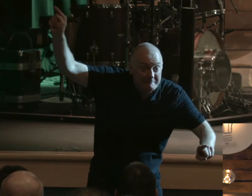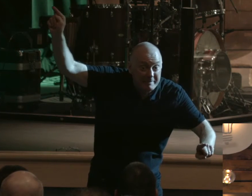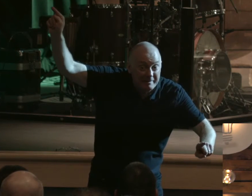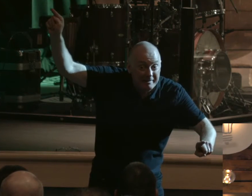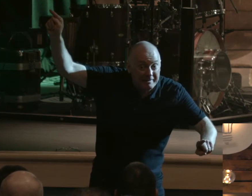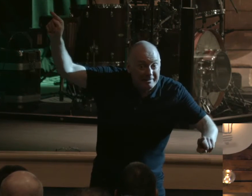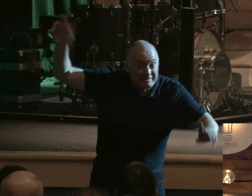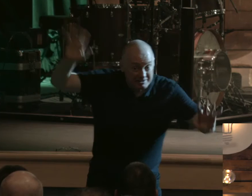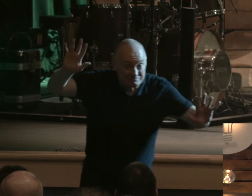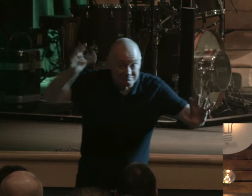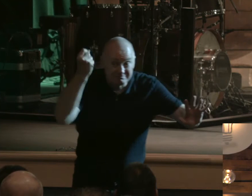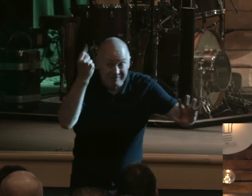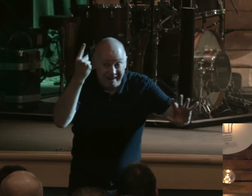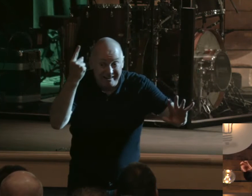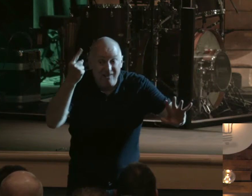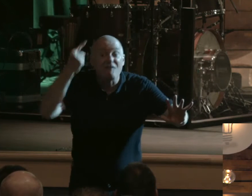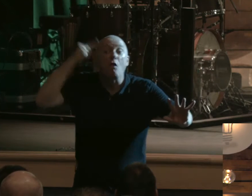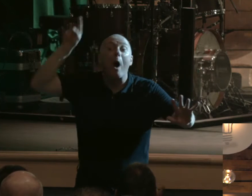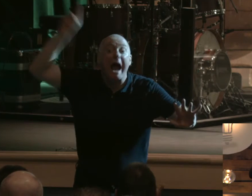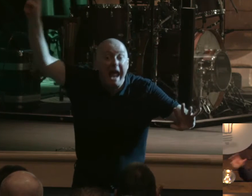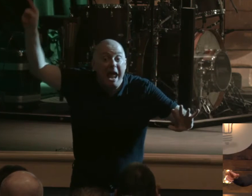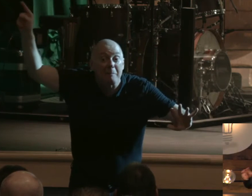this is the calling of life. Right here, that phrase,